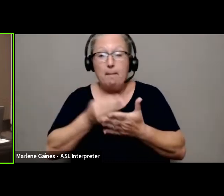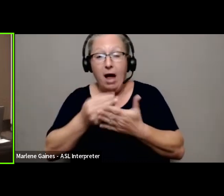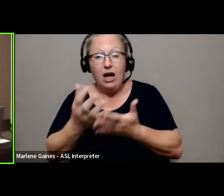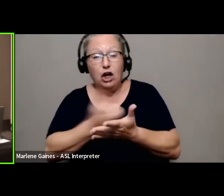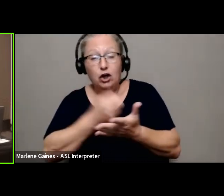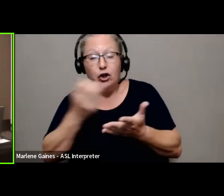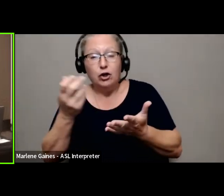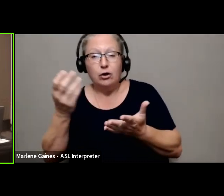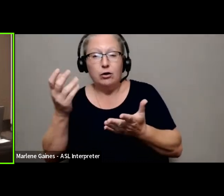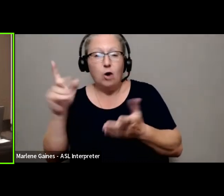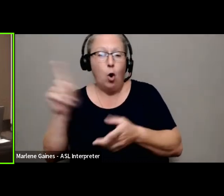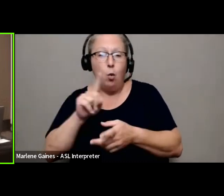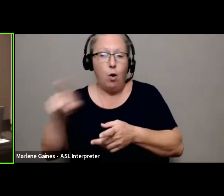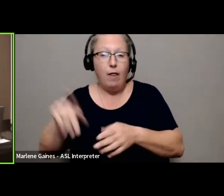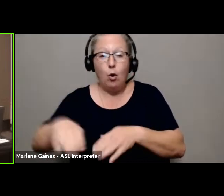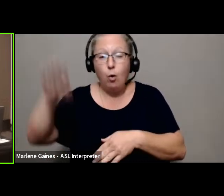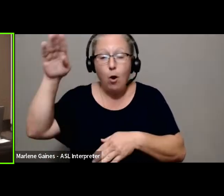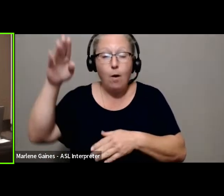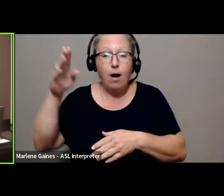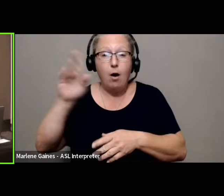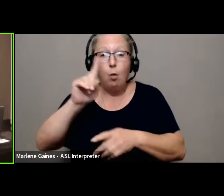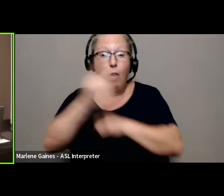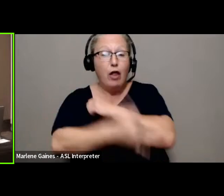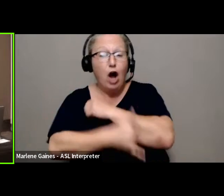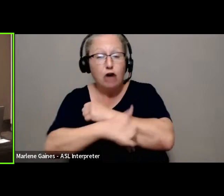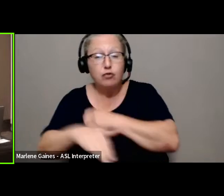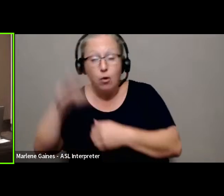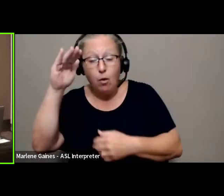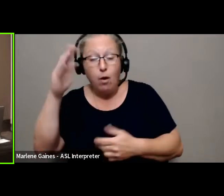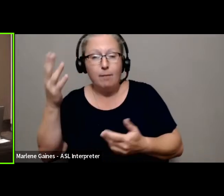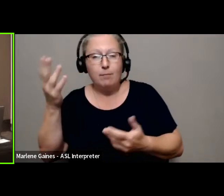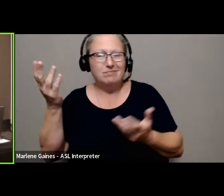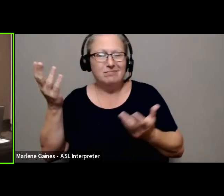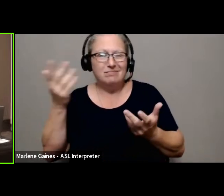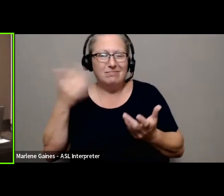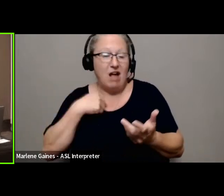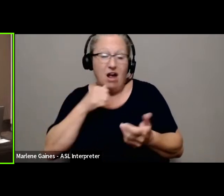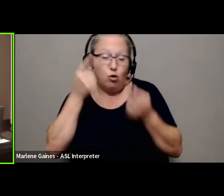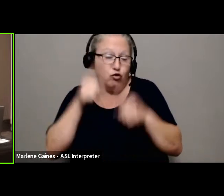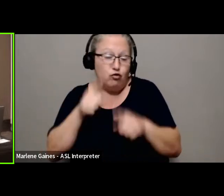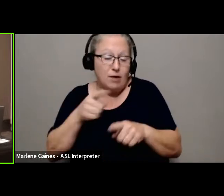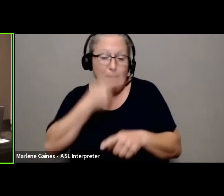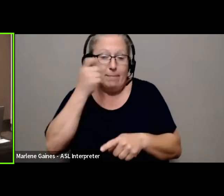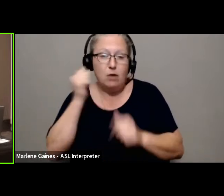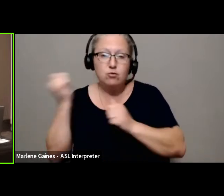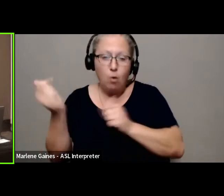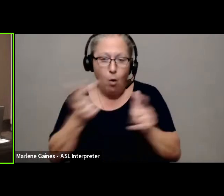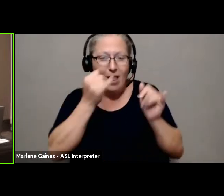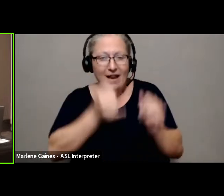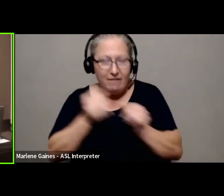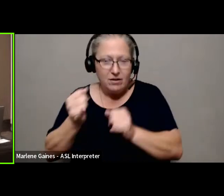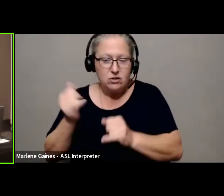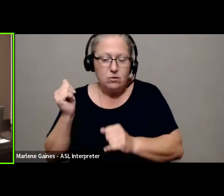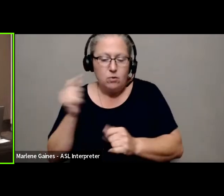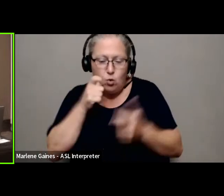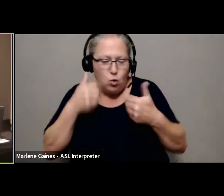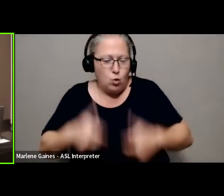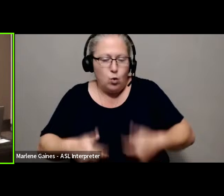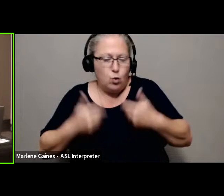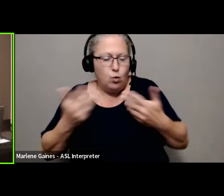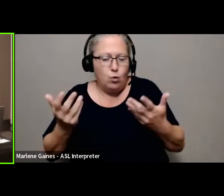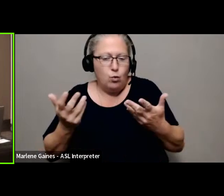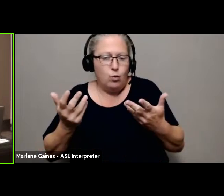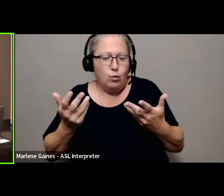make, where they grew up, what country they grew up in. I disagree with that because we're all individual and we are who we are. We're not,